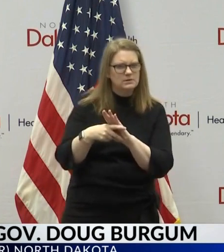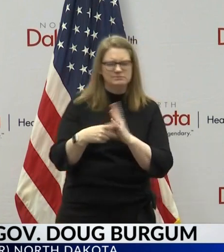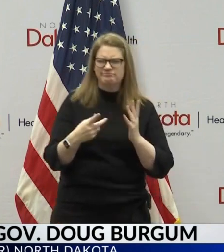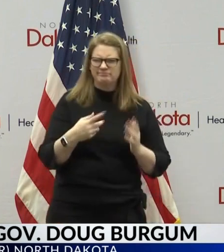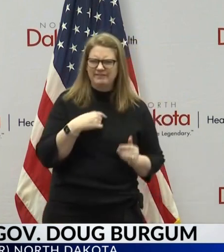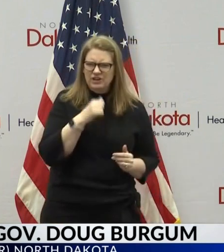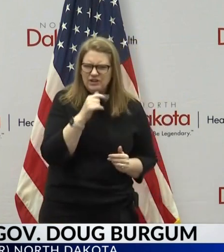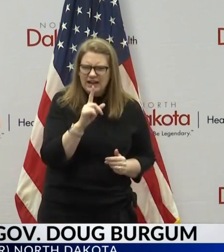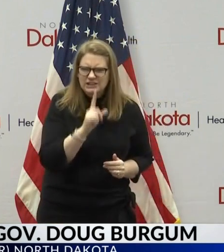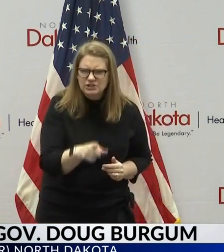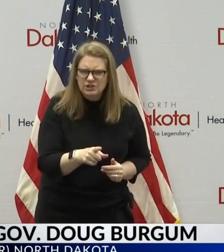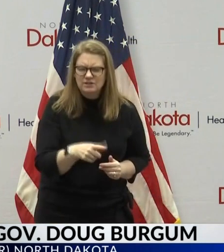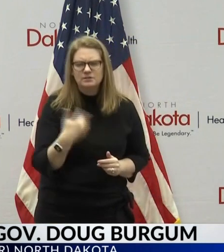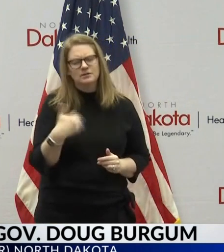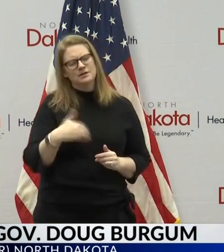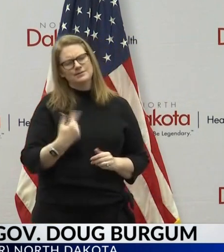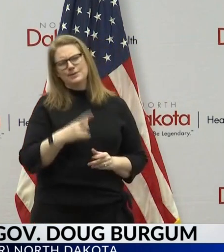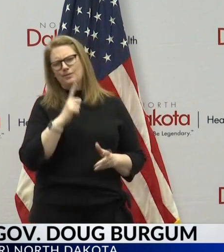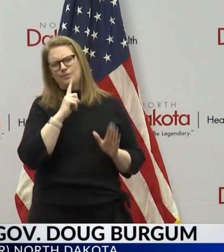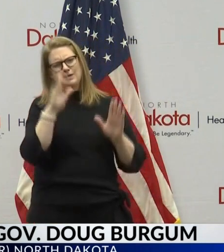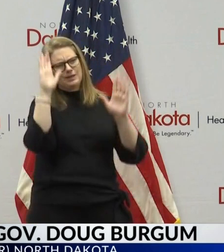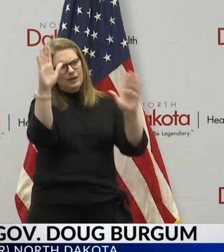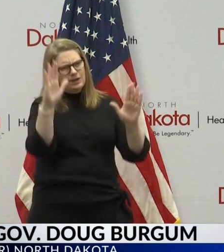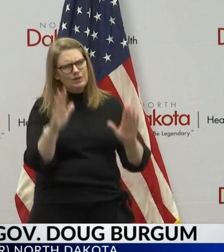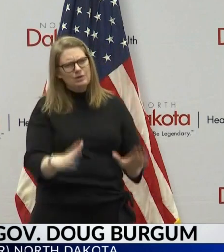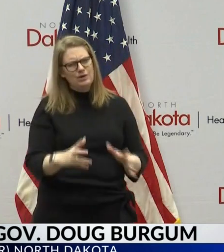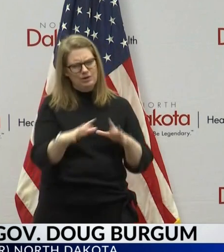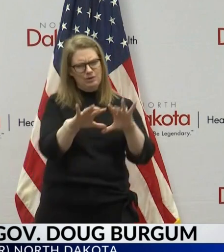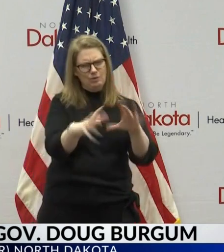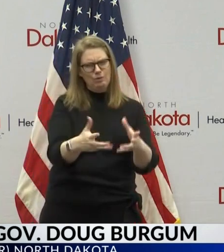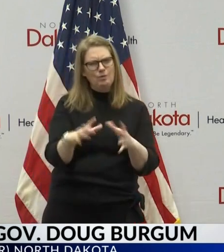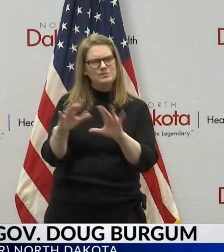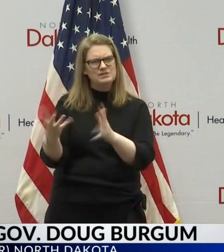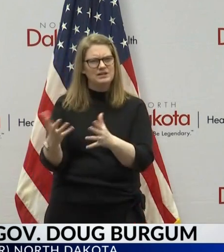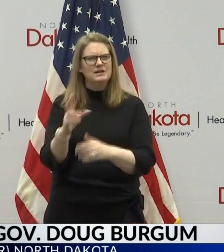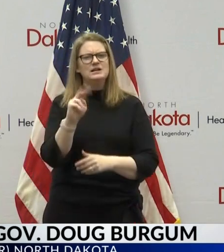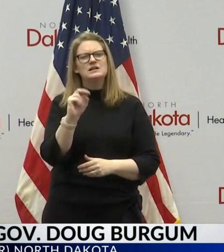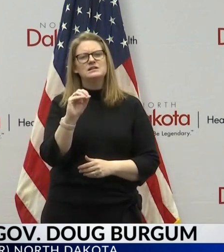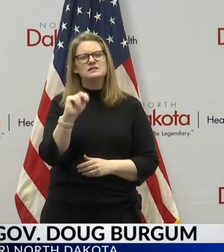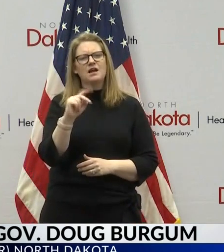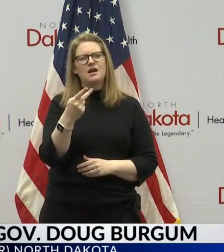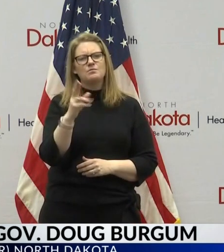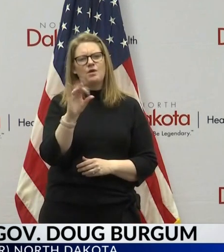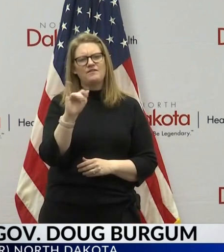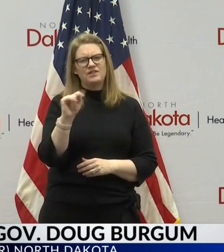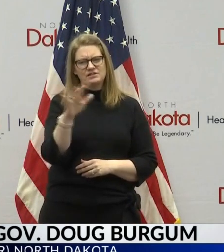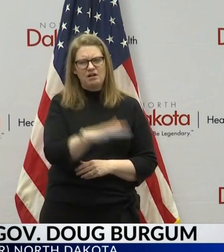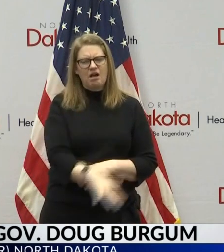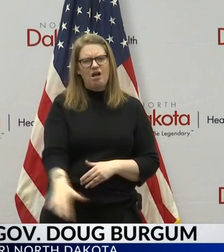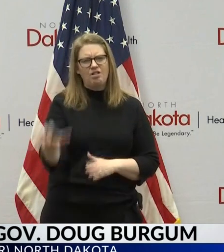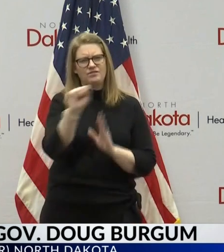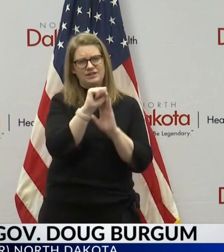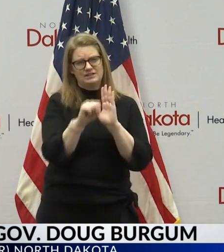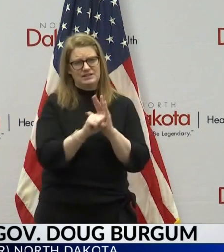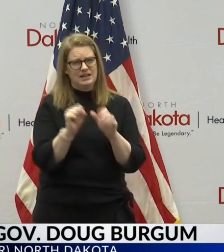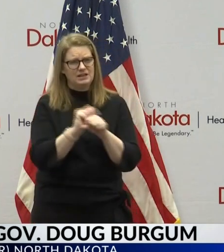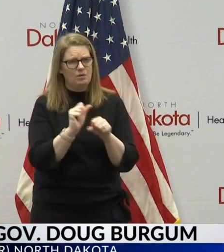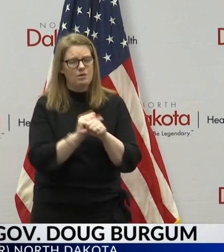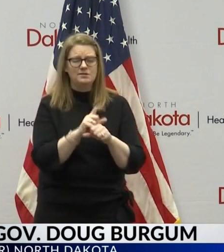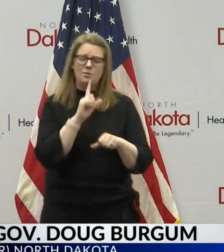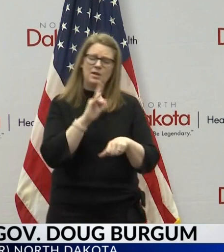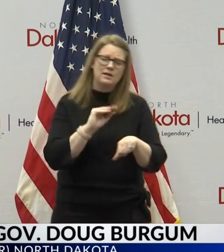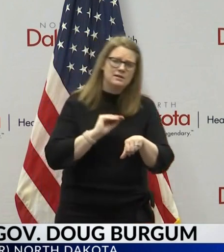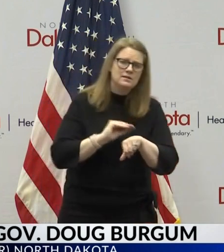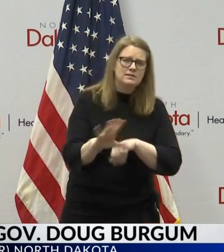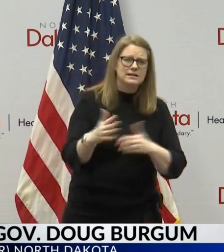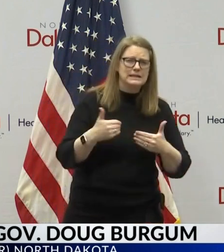be, we've got some great organizations, nonprofits across our state that work in this critical area and make a huge difference in young people's